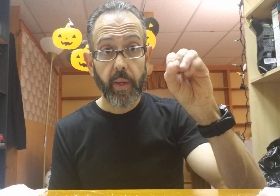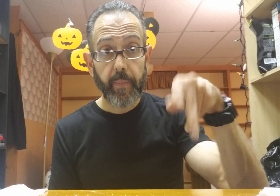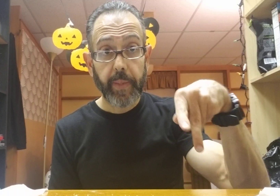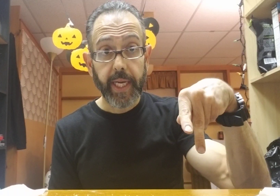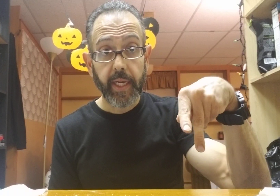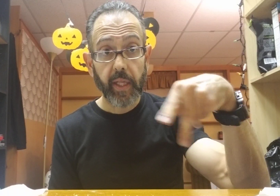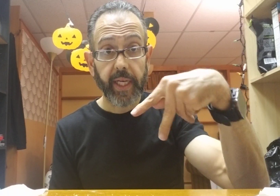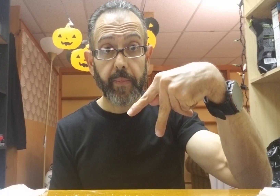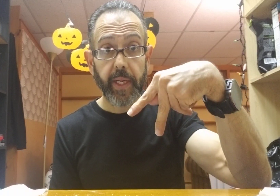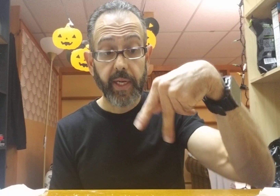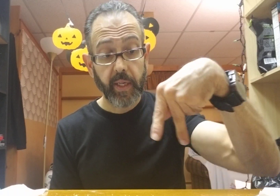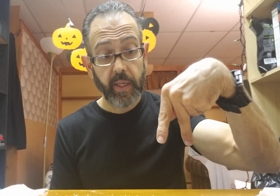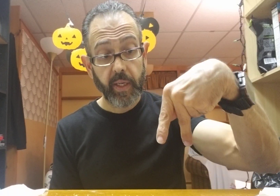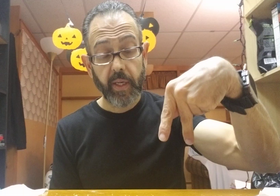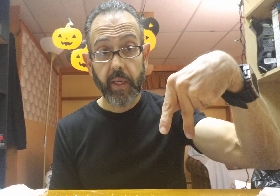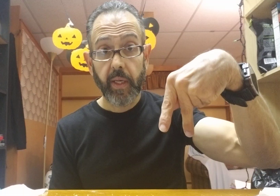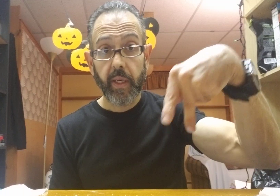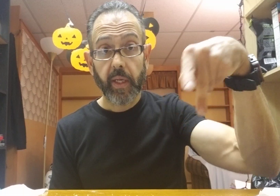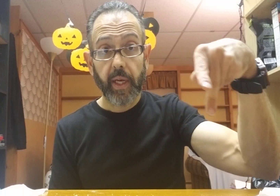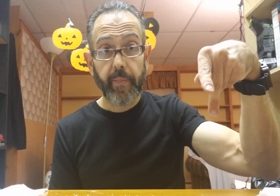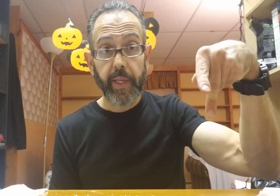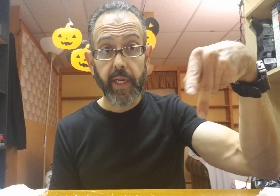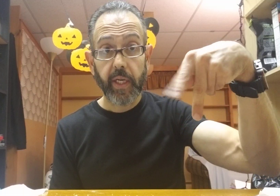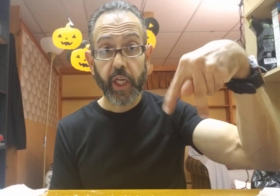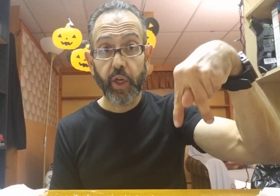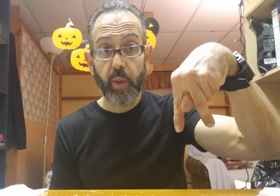P, like a P. Okay, P, Q,